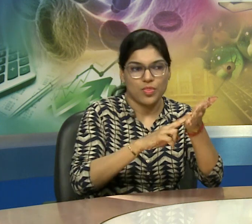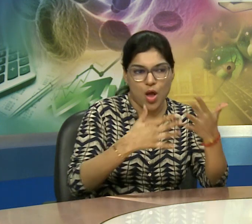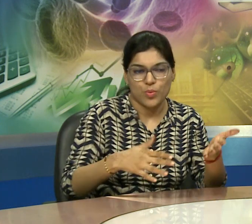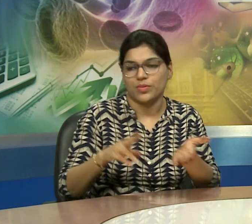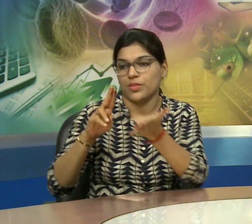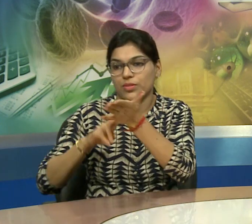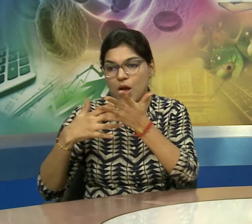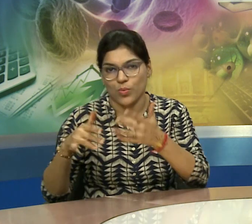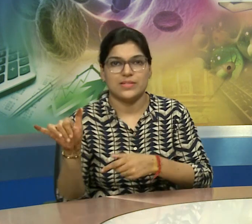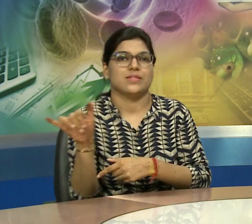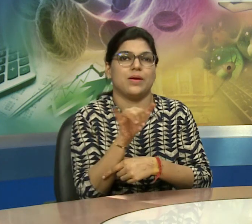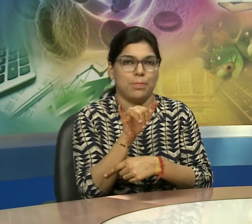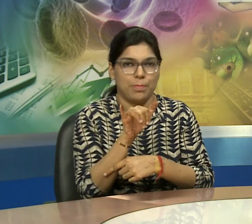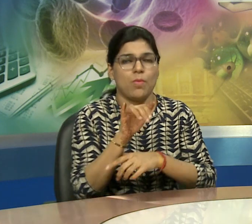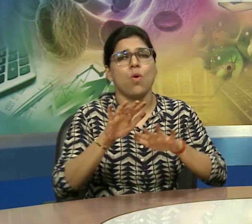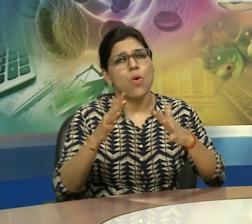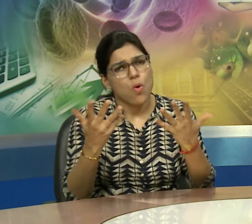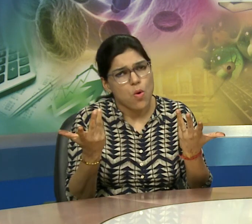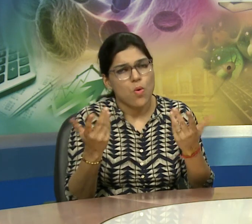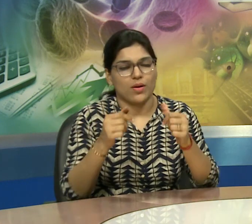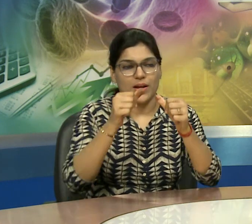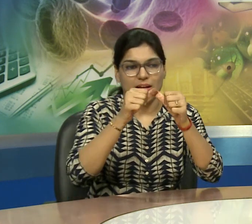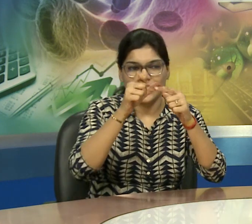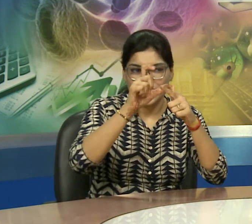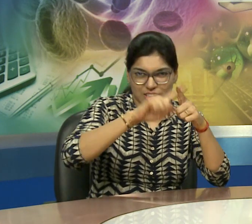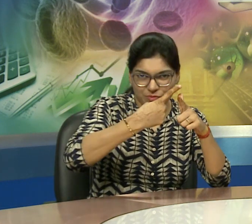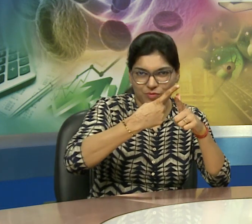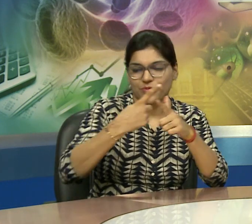then we don't use and. Verb and noun has to be same.